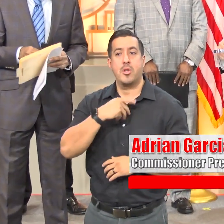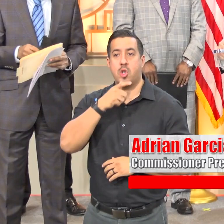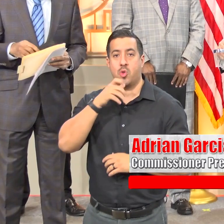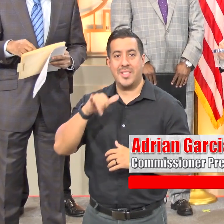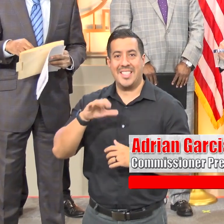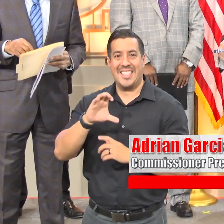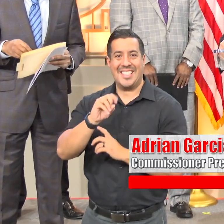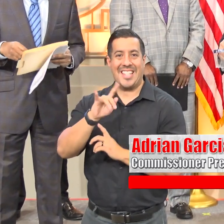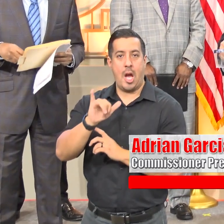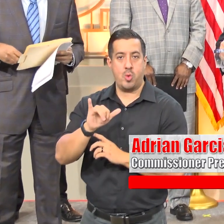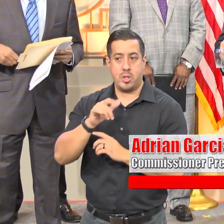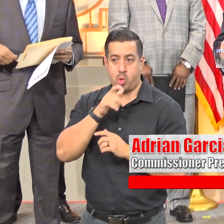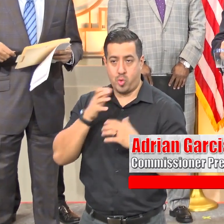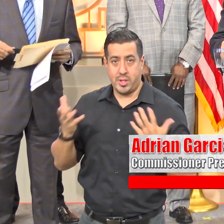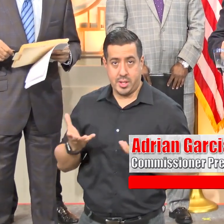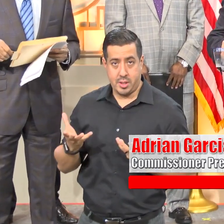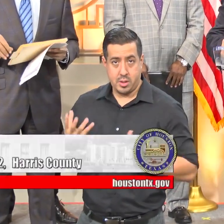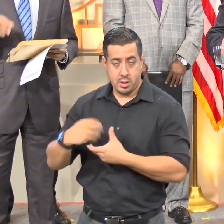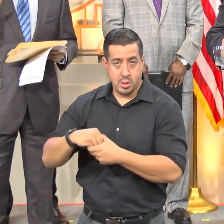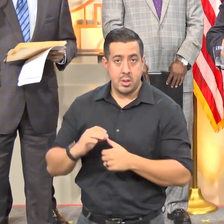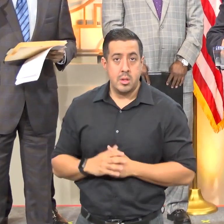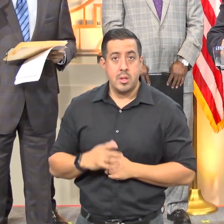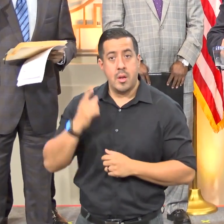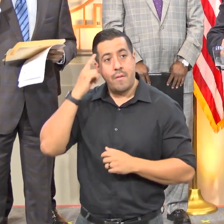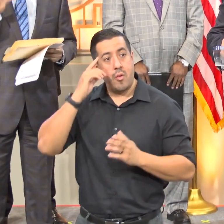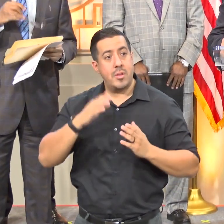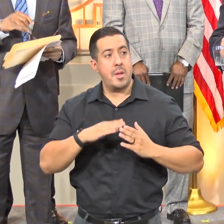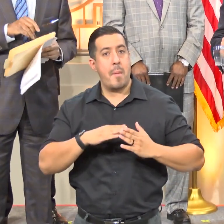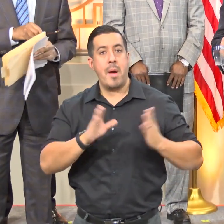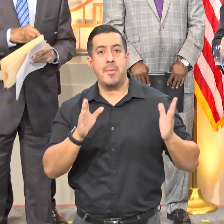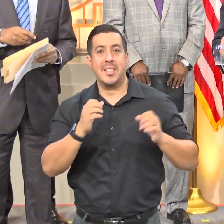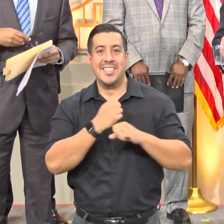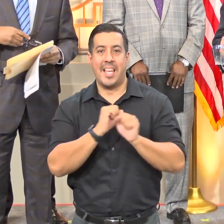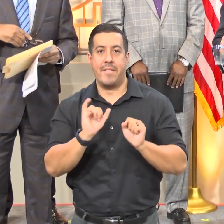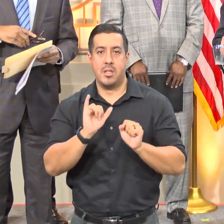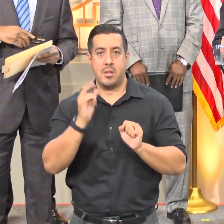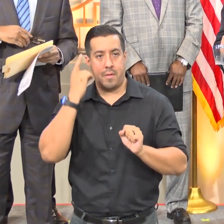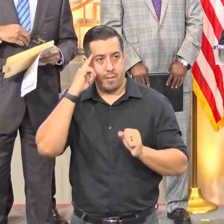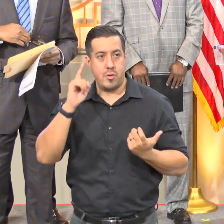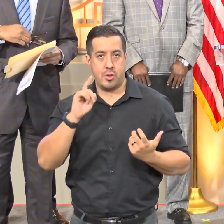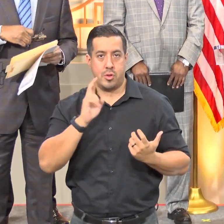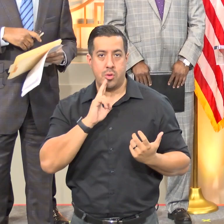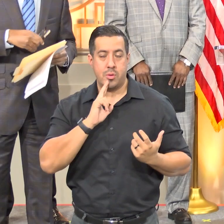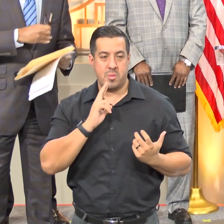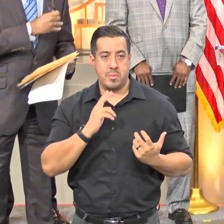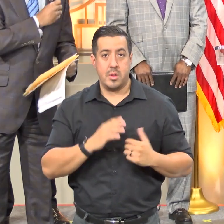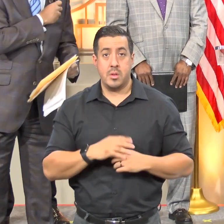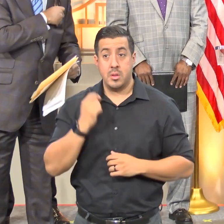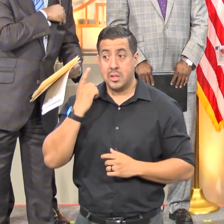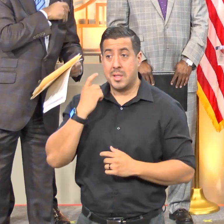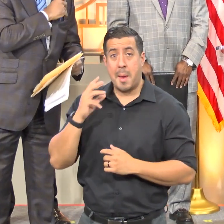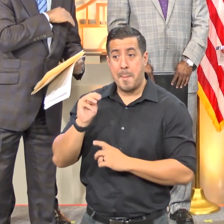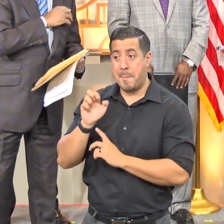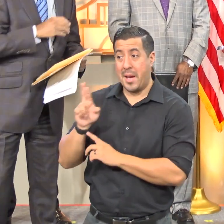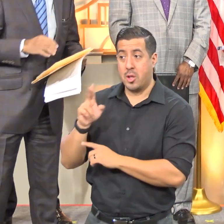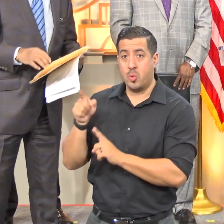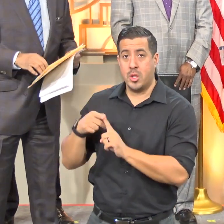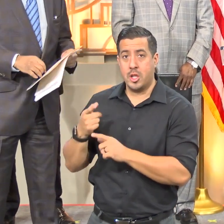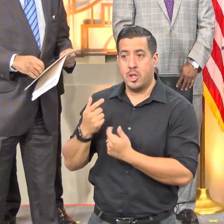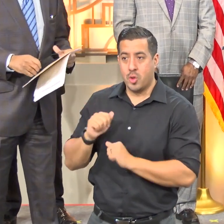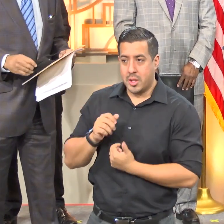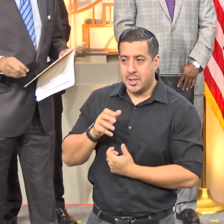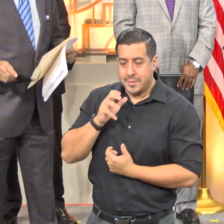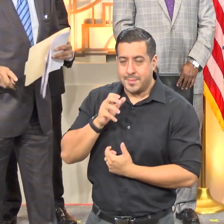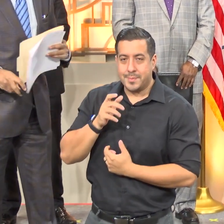that are here and distinguished members of public safety from the city of Houston. And Mayor, let me just say, while you were catching your breath